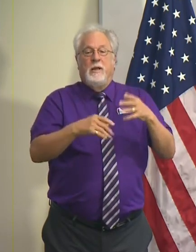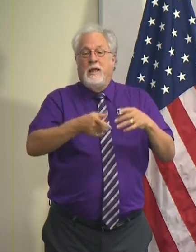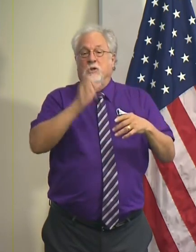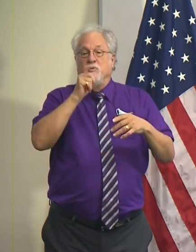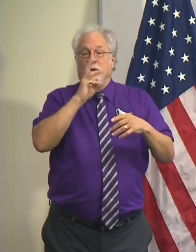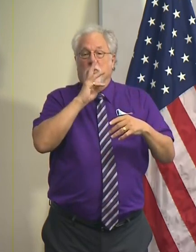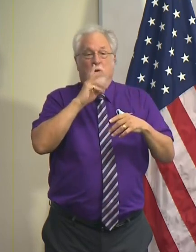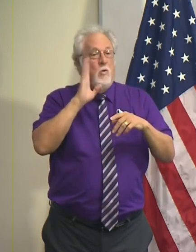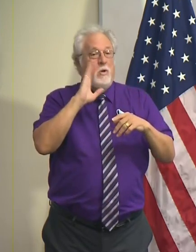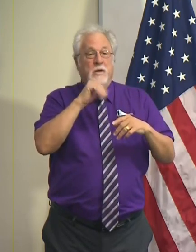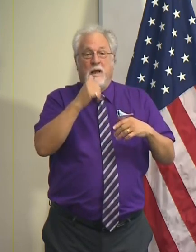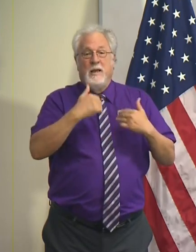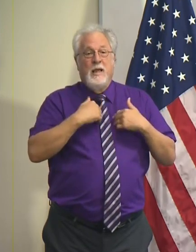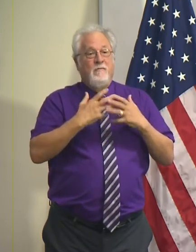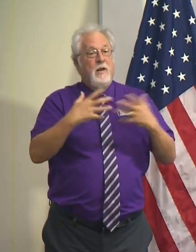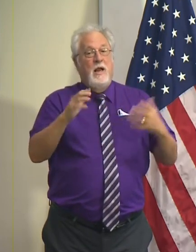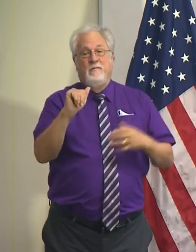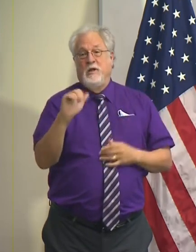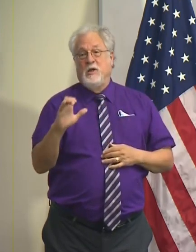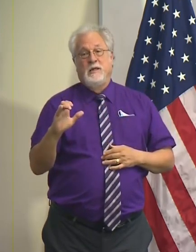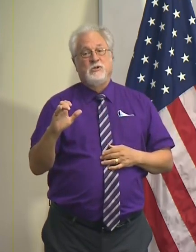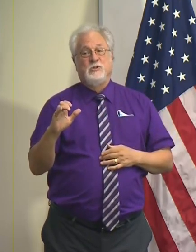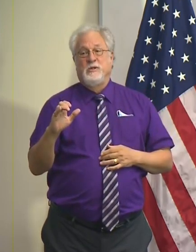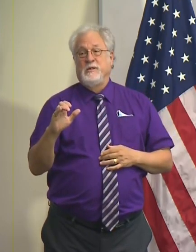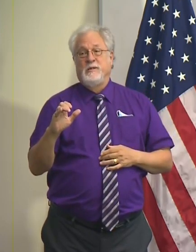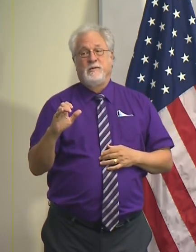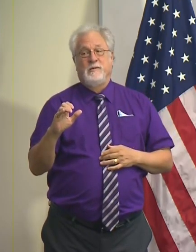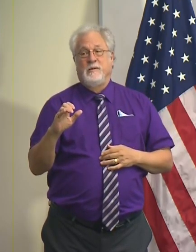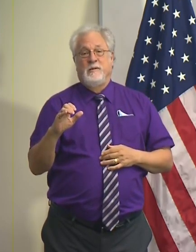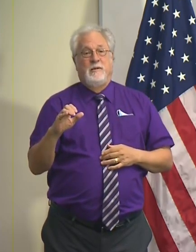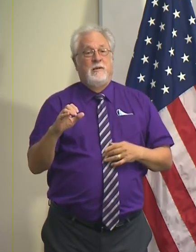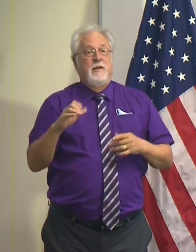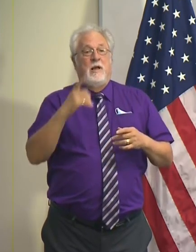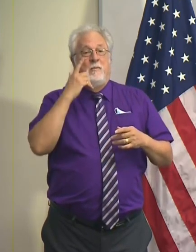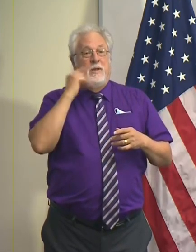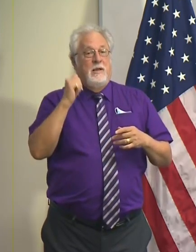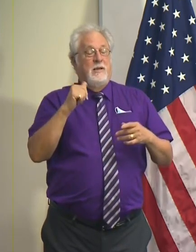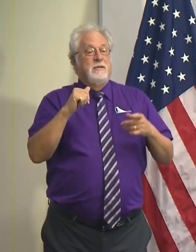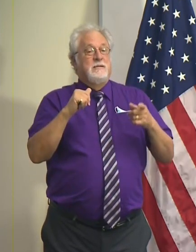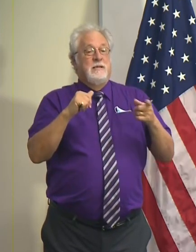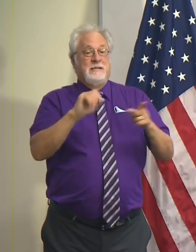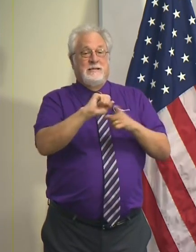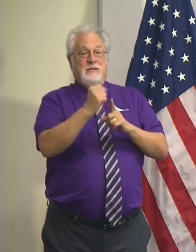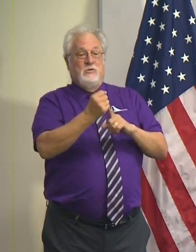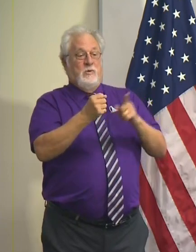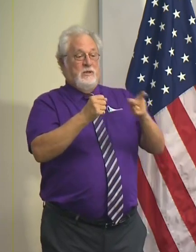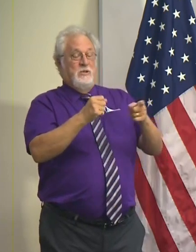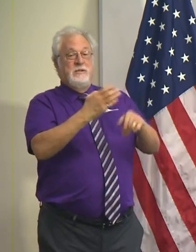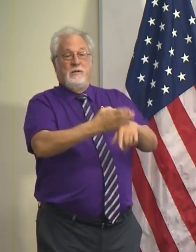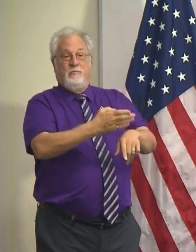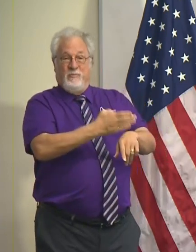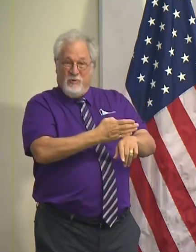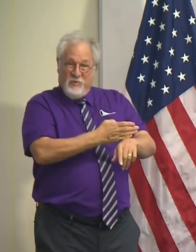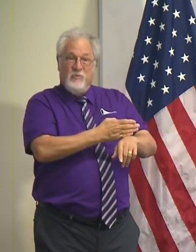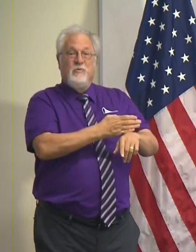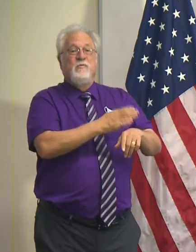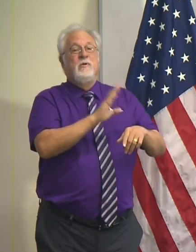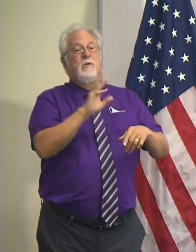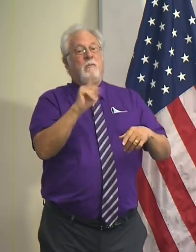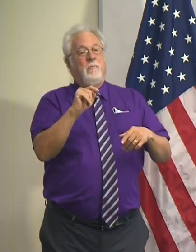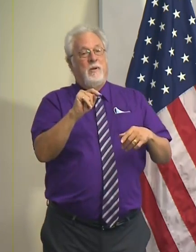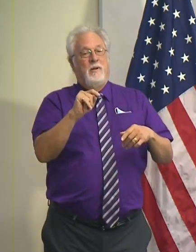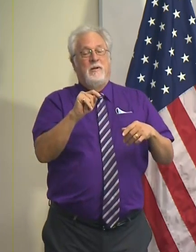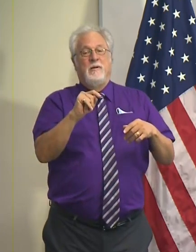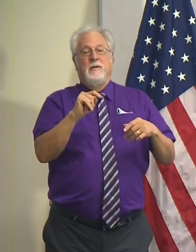quite frankly, they're not going to have a lot of air conditioning that they can get into, because while the situation has improved